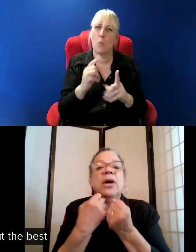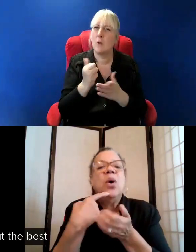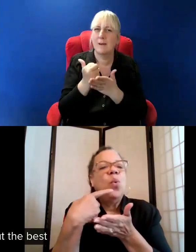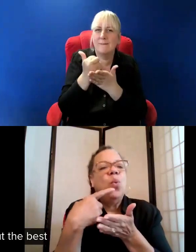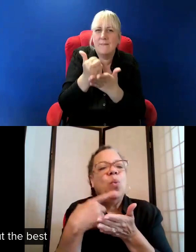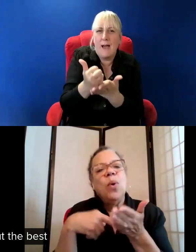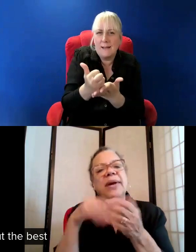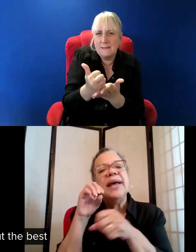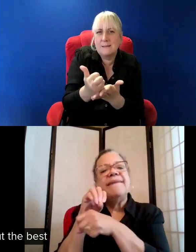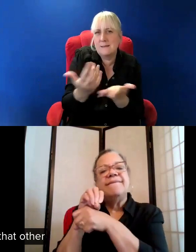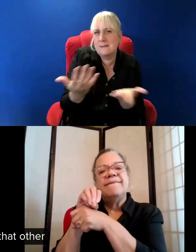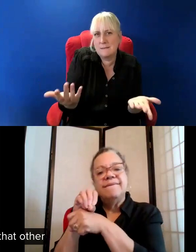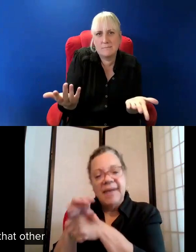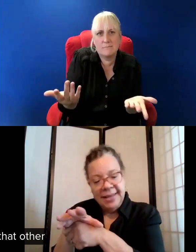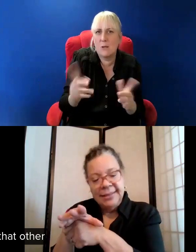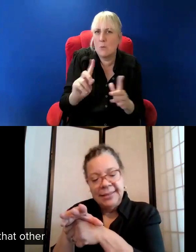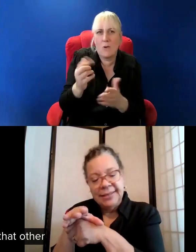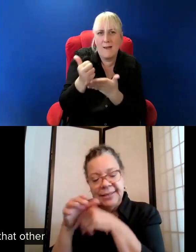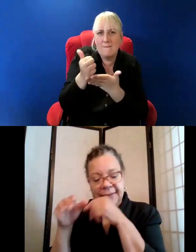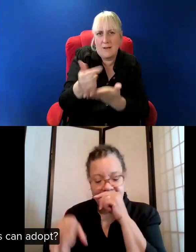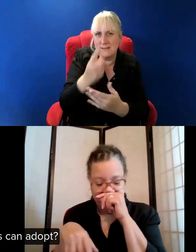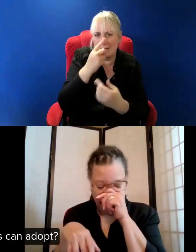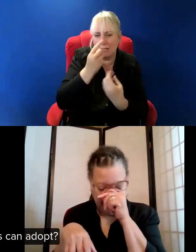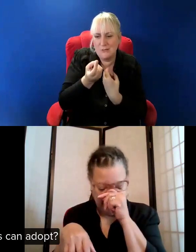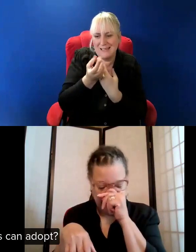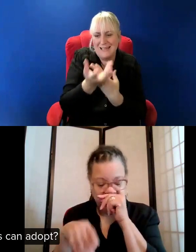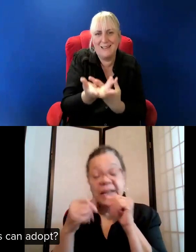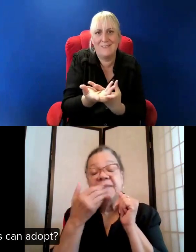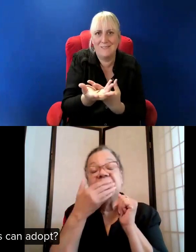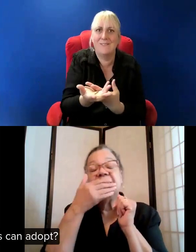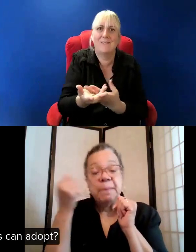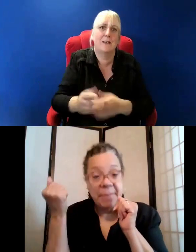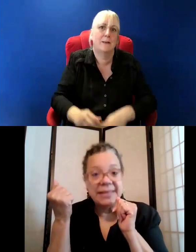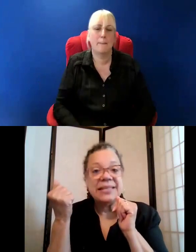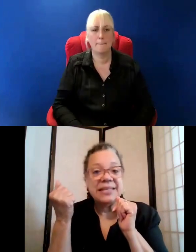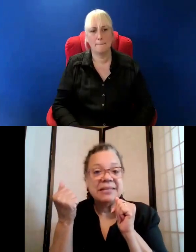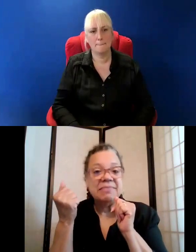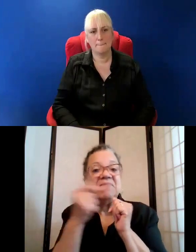give them about the best practices that other organizations can adopt?